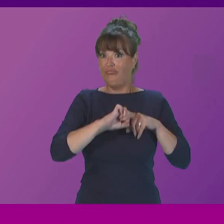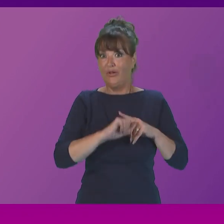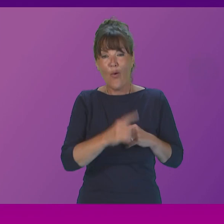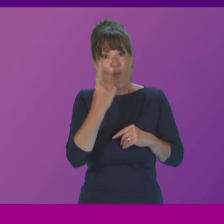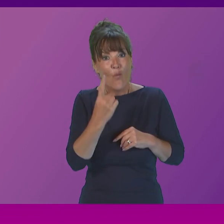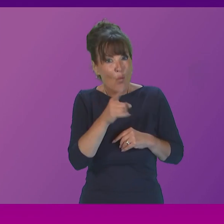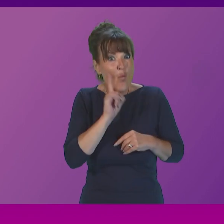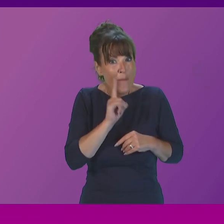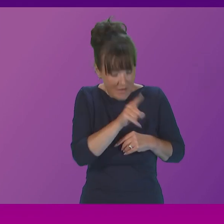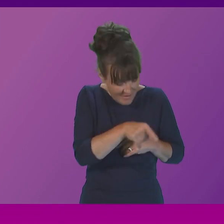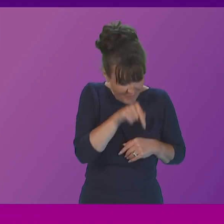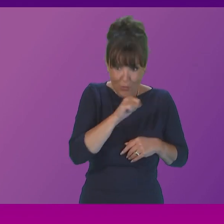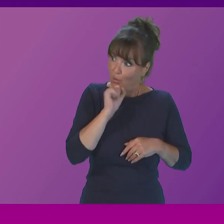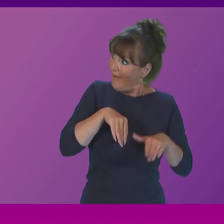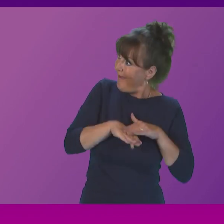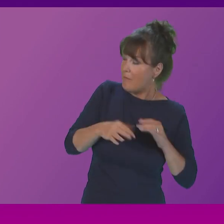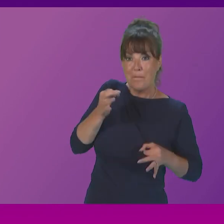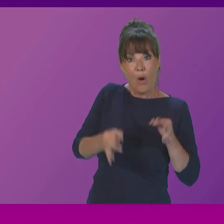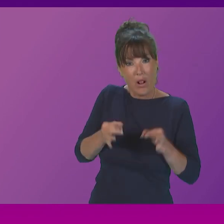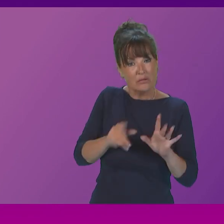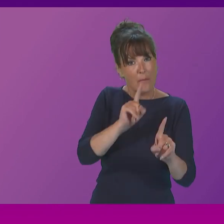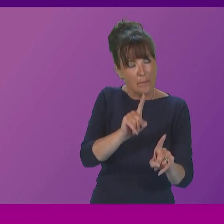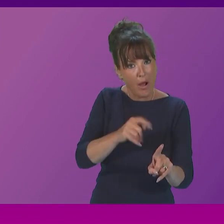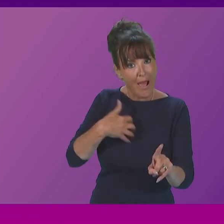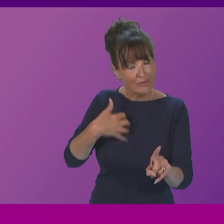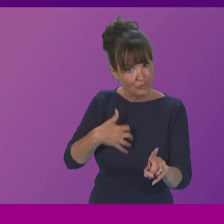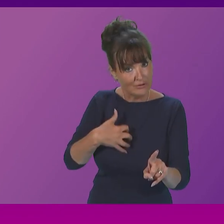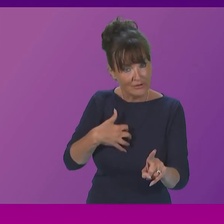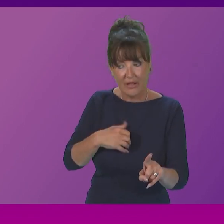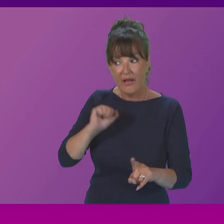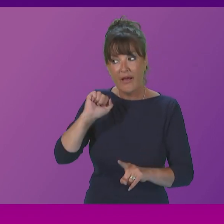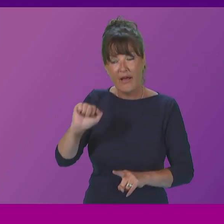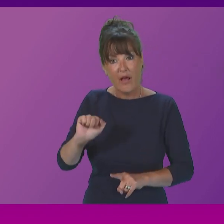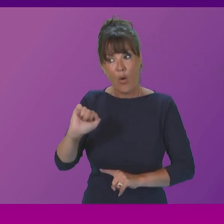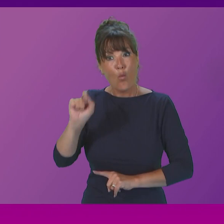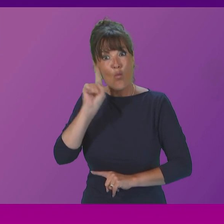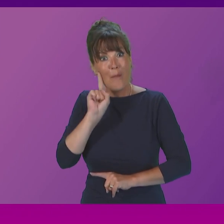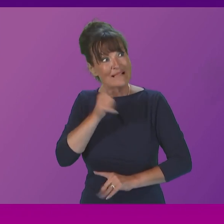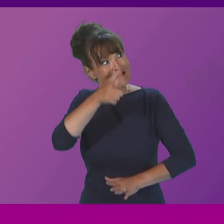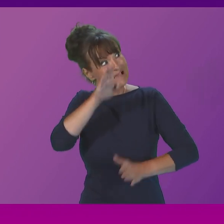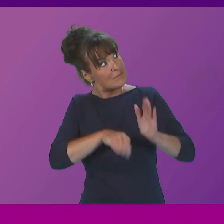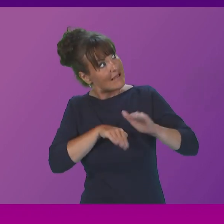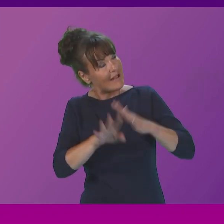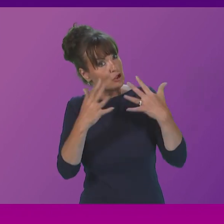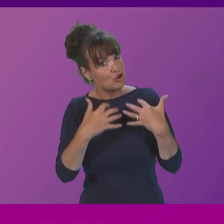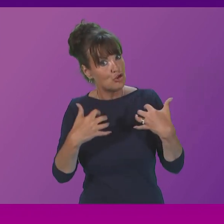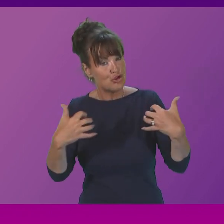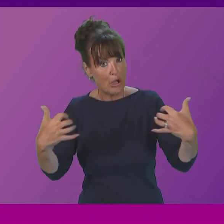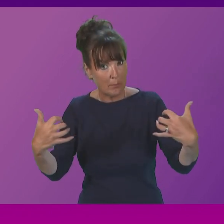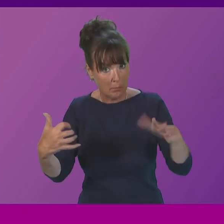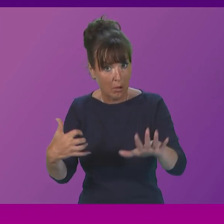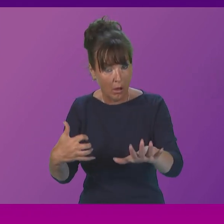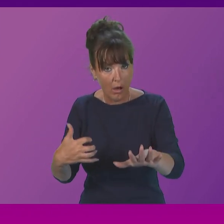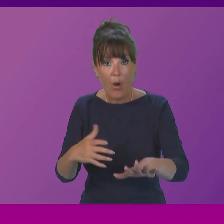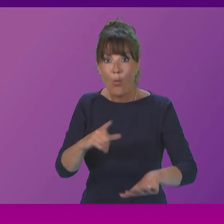that the counting the women that are in this space, but also the experience of women when they are in the chamber and they are speaking. Because, correct me if I'm wrong, I think it was women